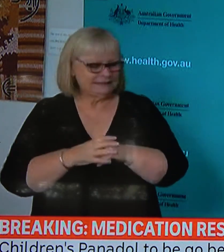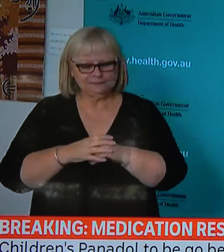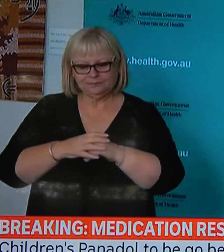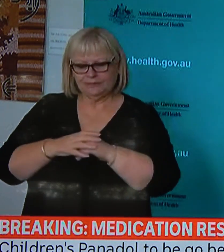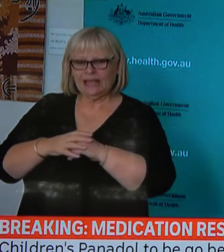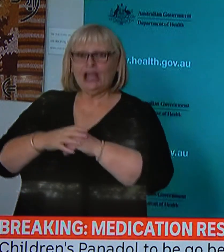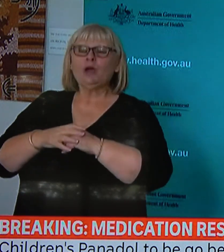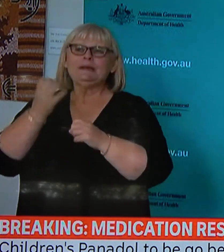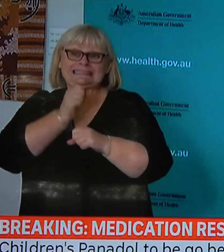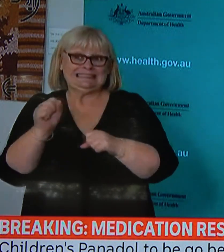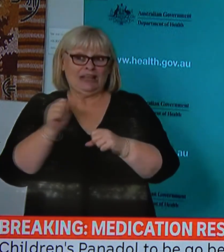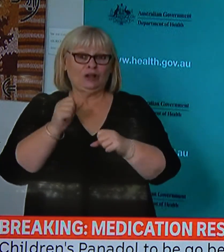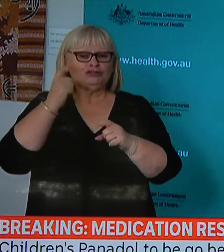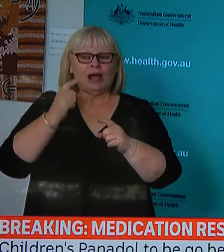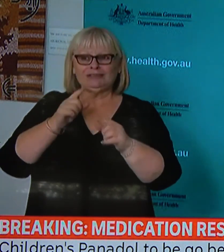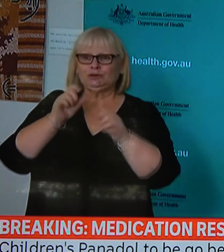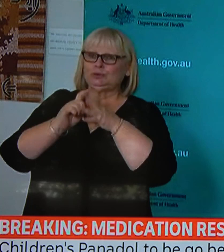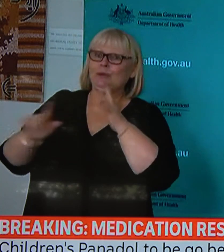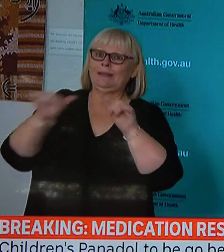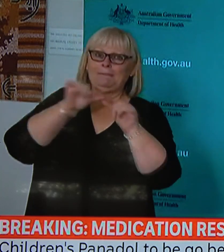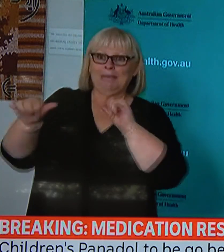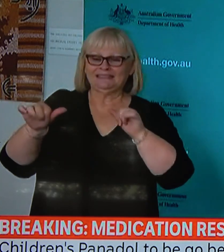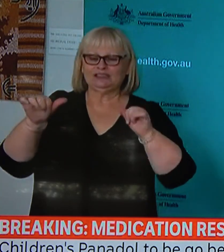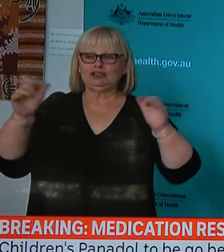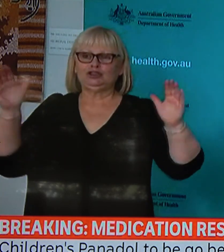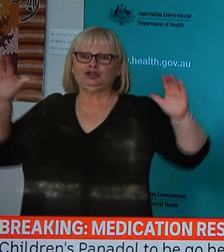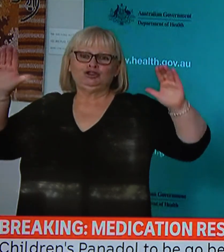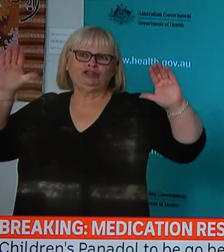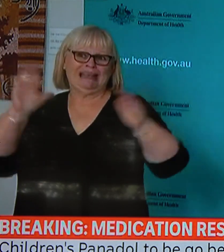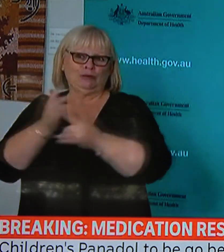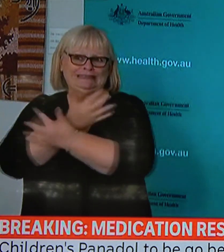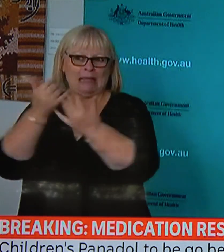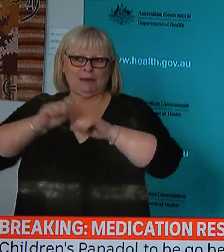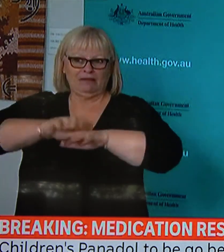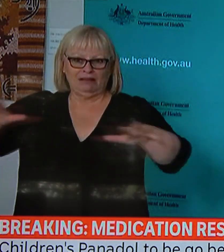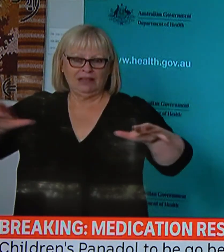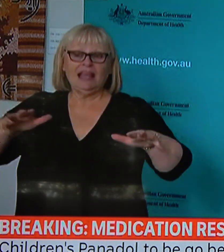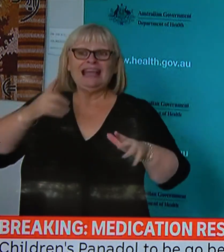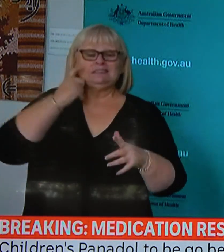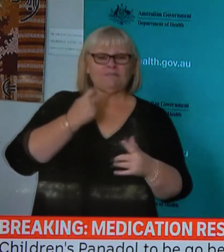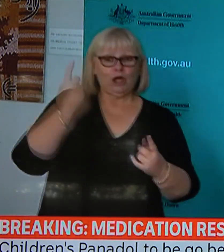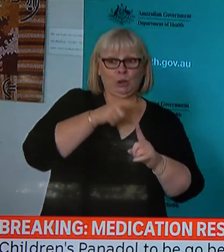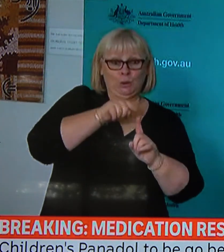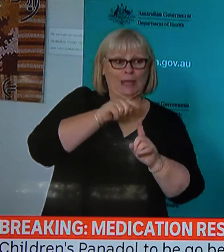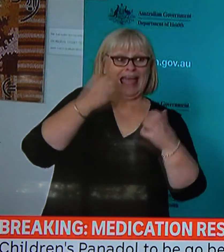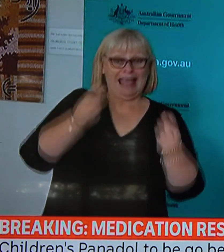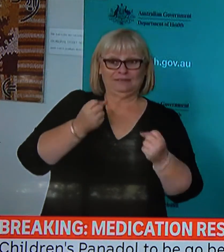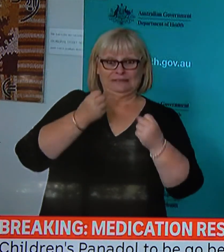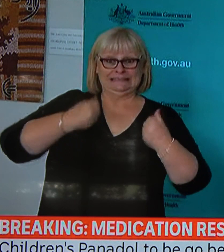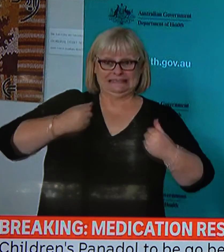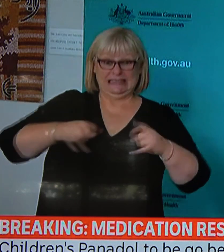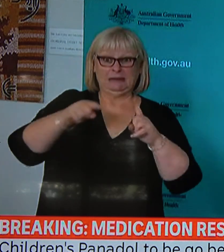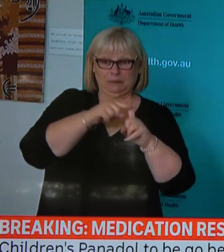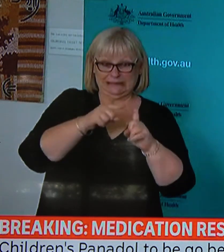that trajectory to the best way to decrease this curve of infection is to find people that are sick, isolate